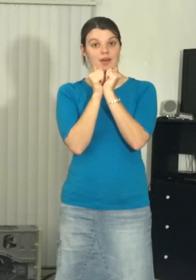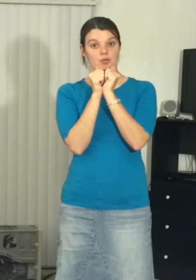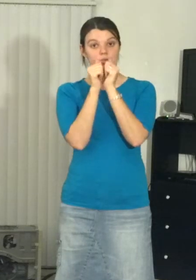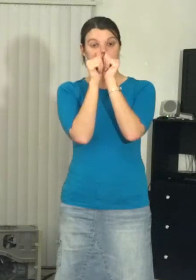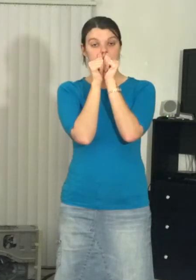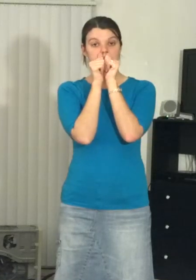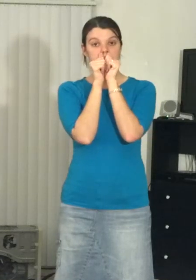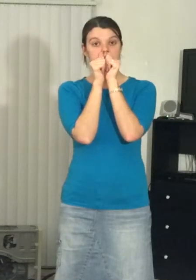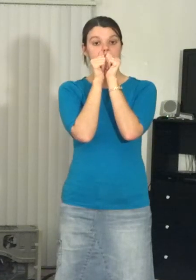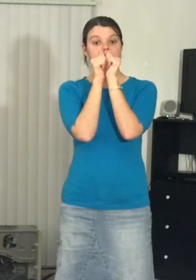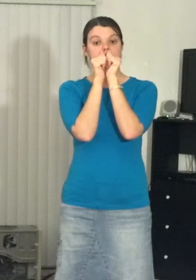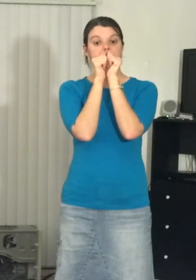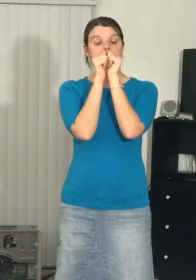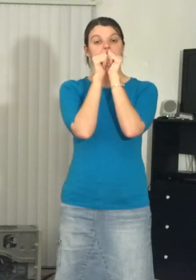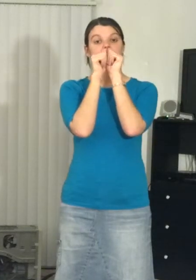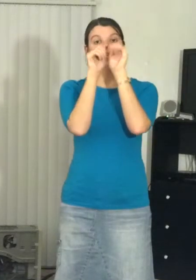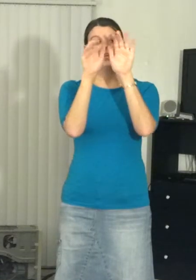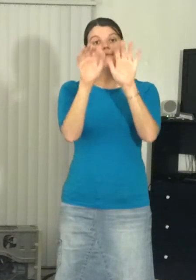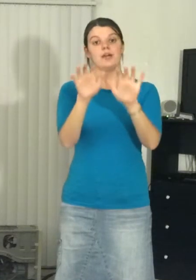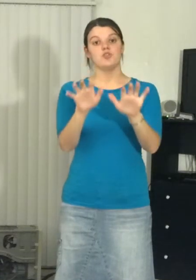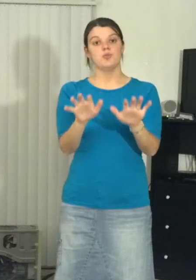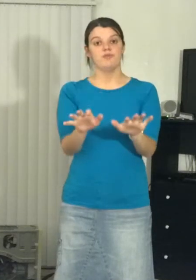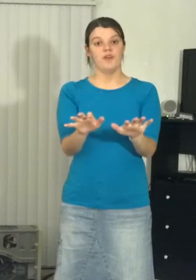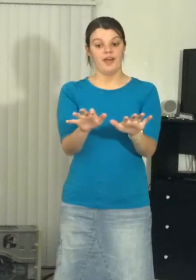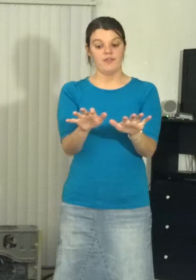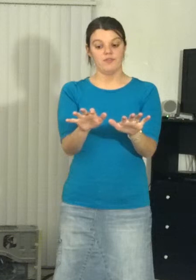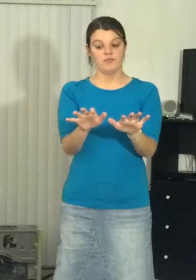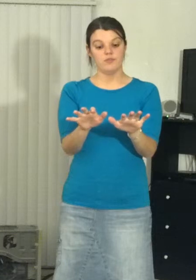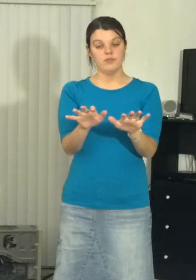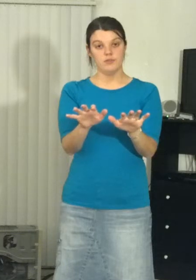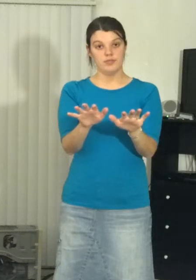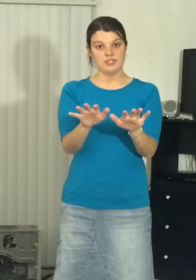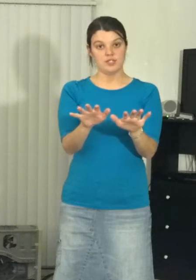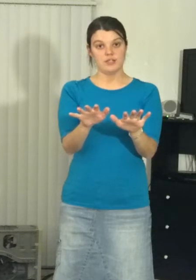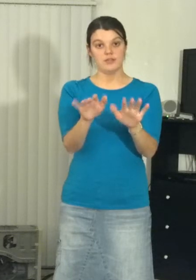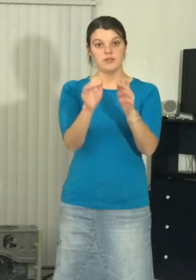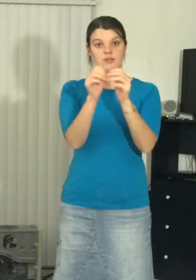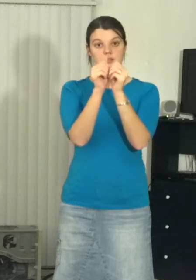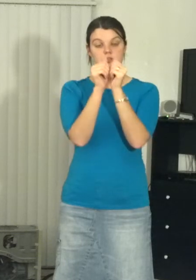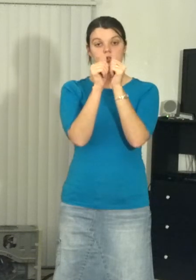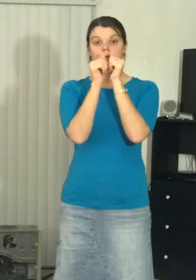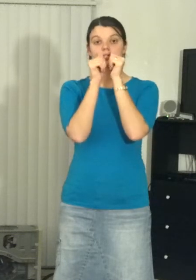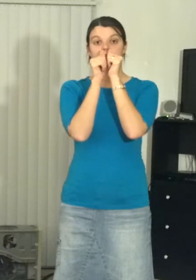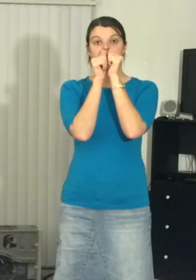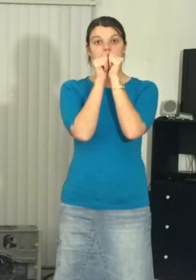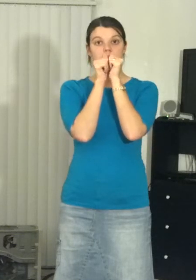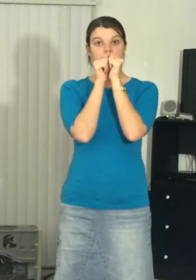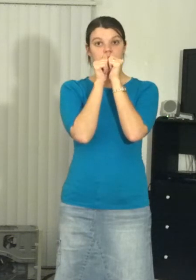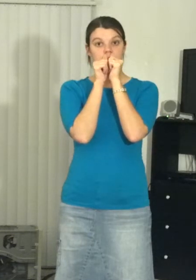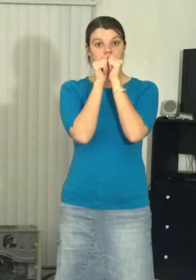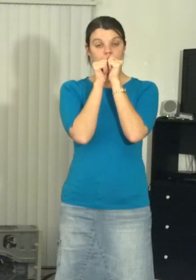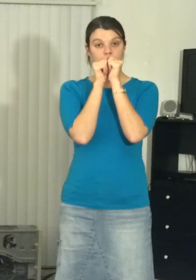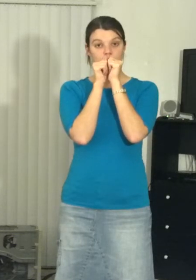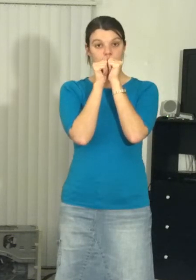mouth. You kind of come out to a 5 position. So once again,